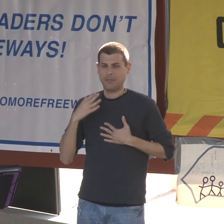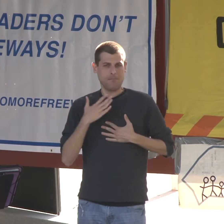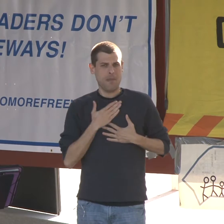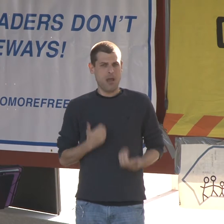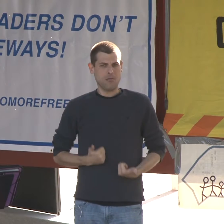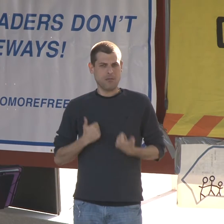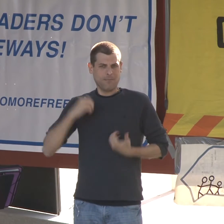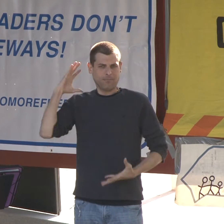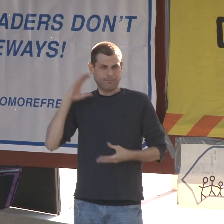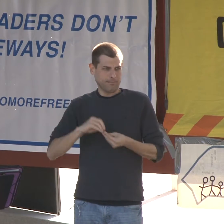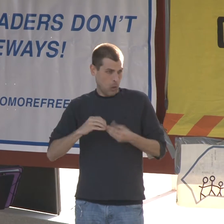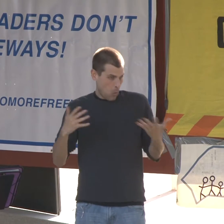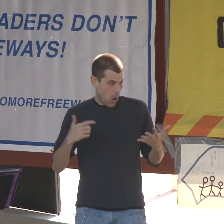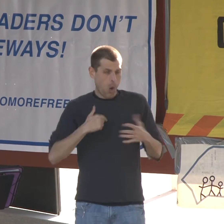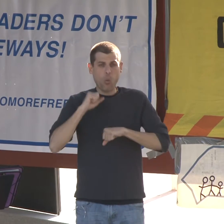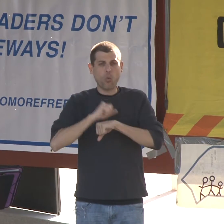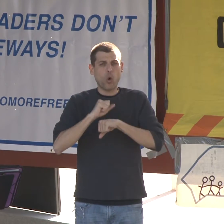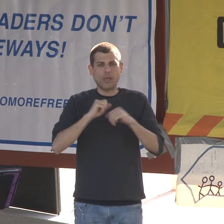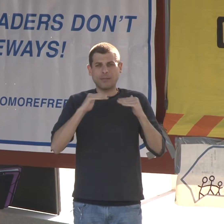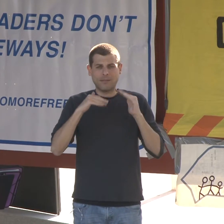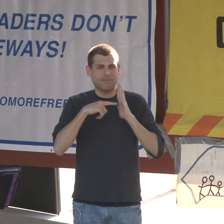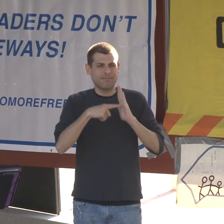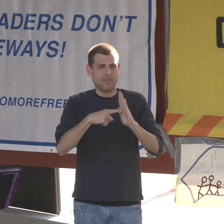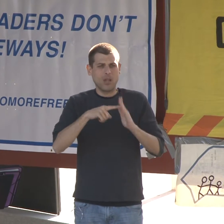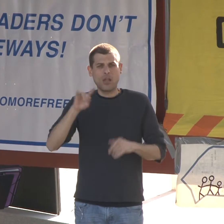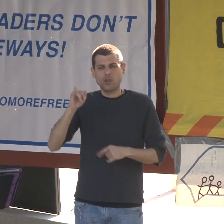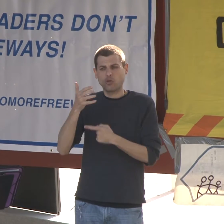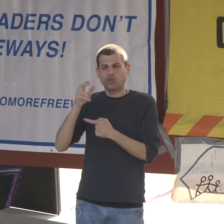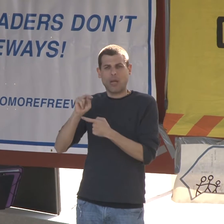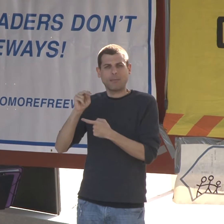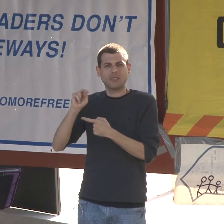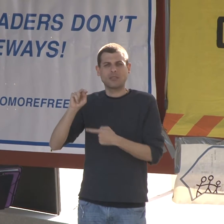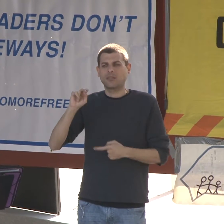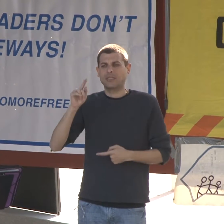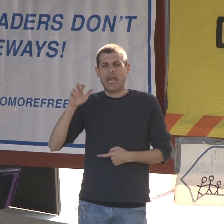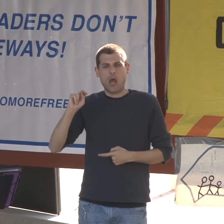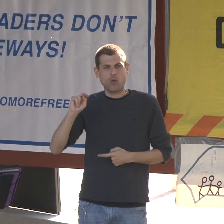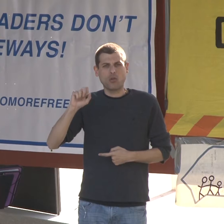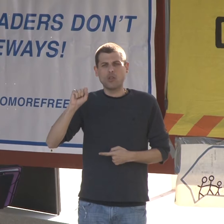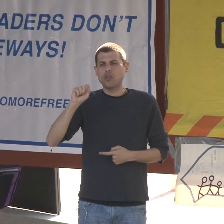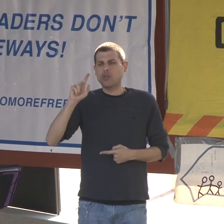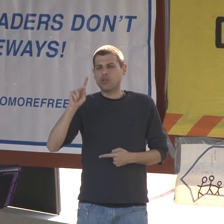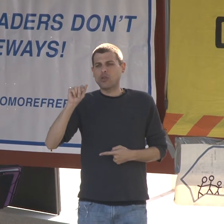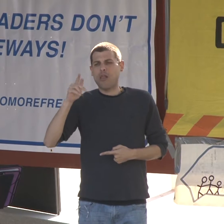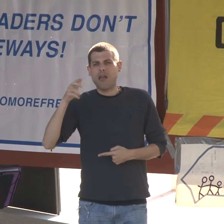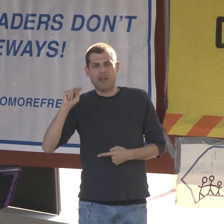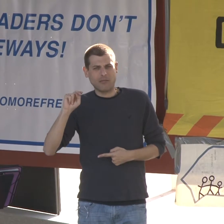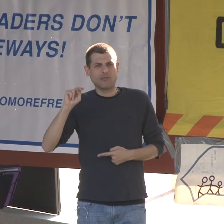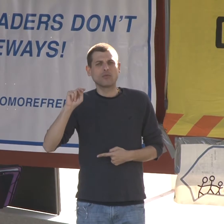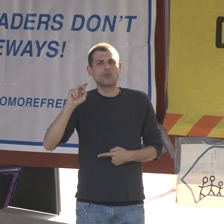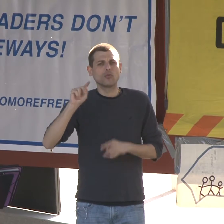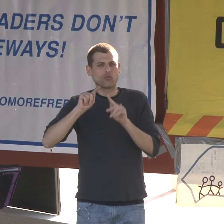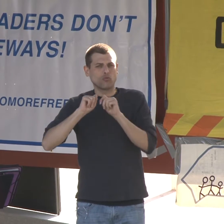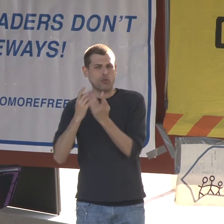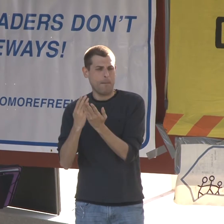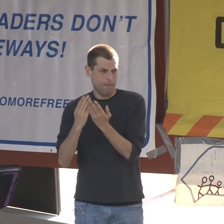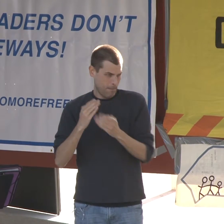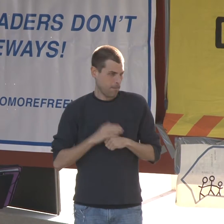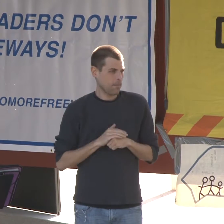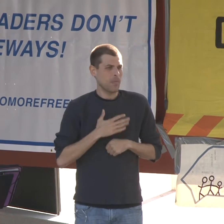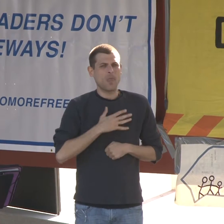experience as a working-class citizen of the Jamestown Squalalam tribe. The indigenous name for ourselves